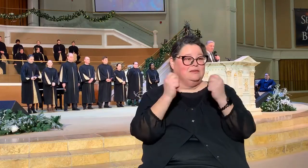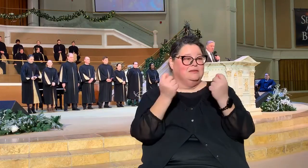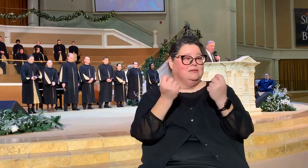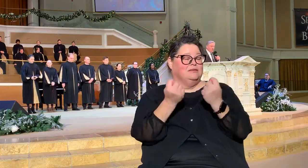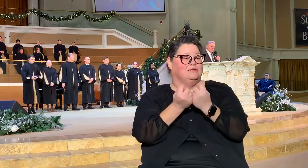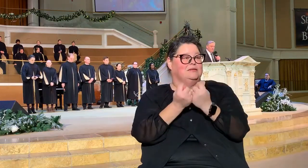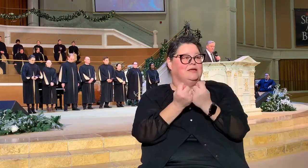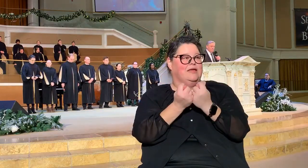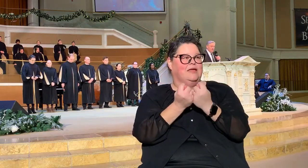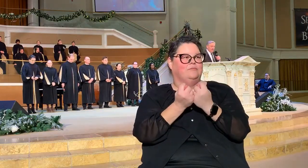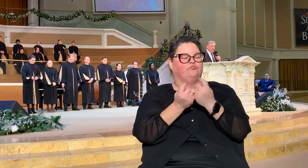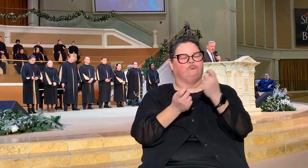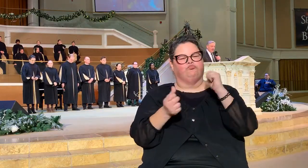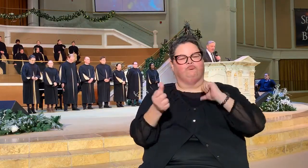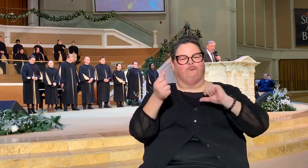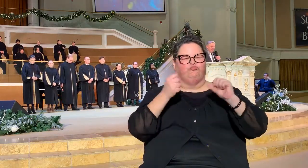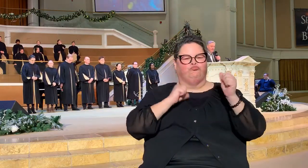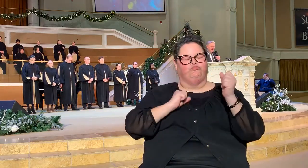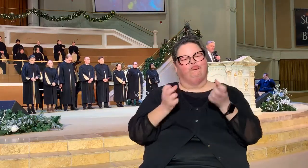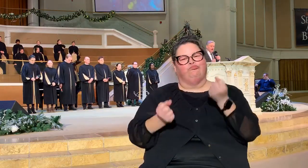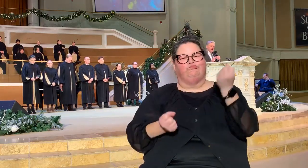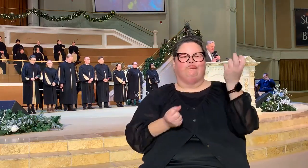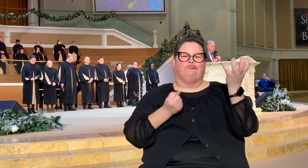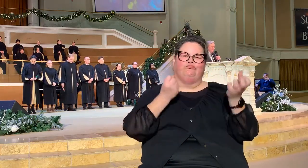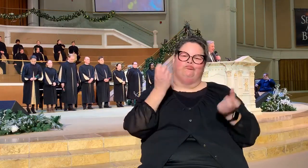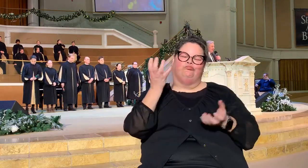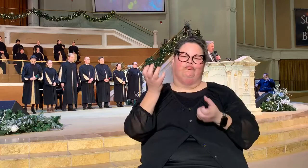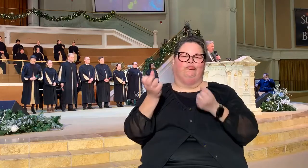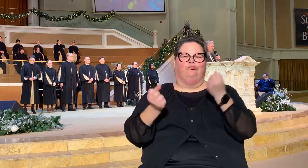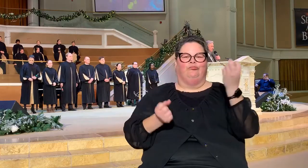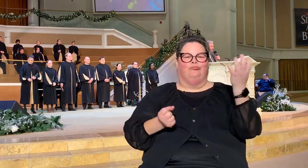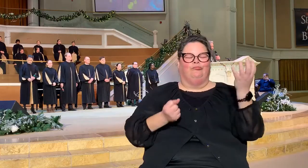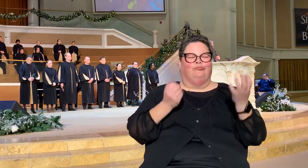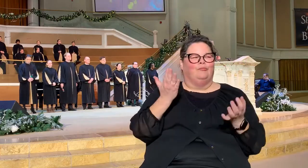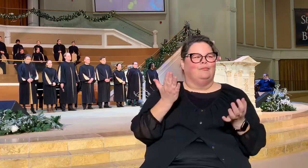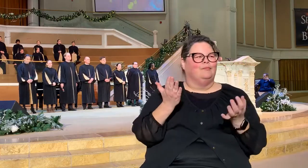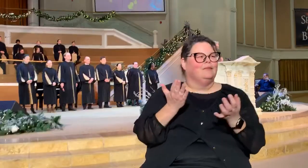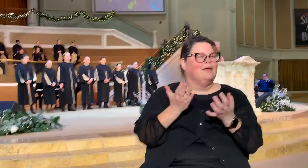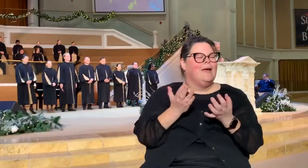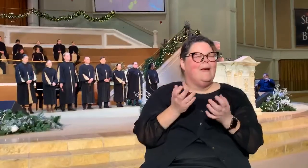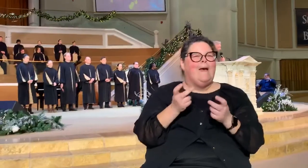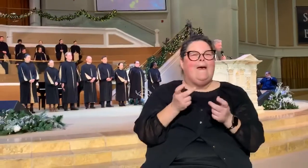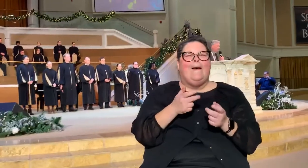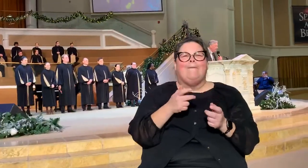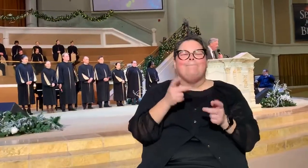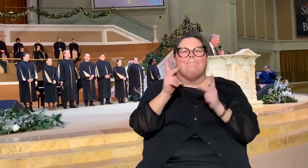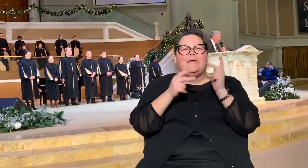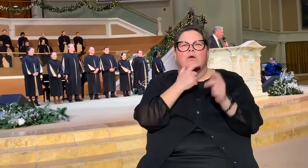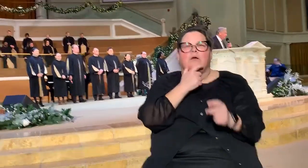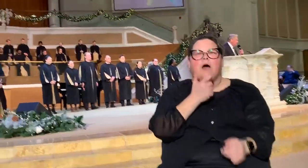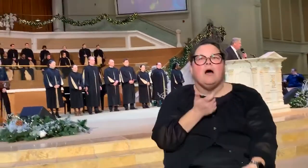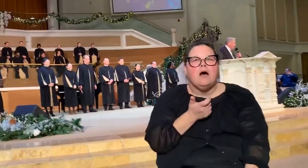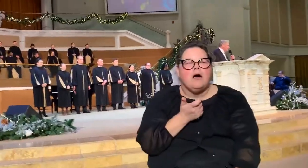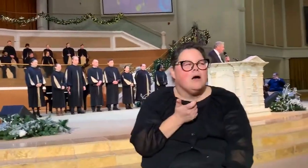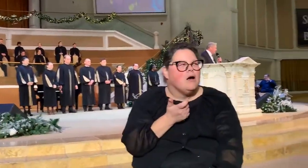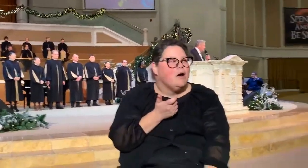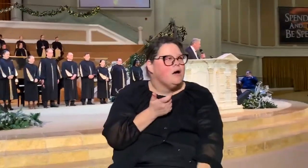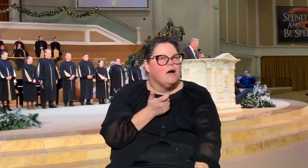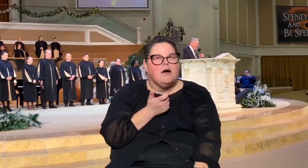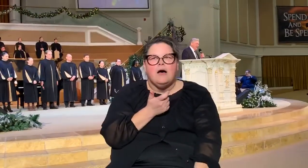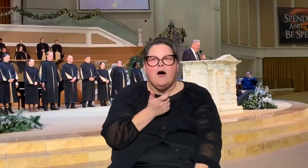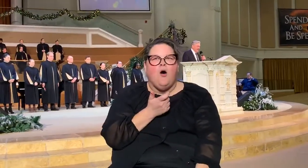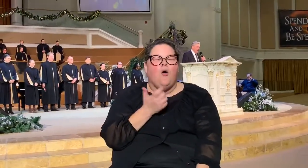is performing, and invariably I just see people like, I mean, they're just